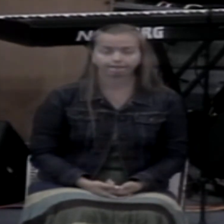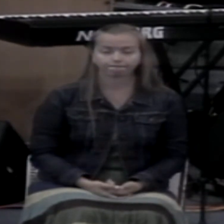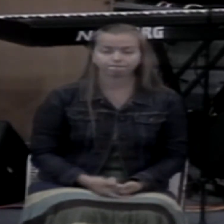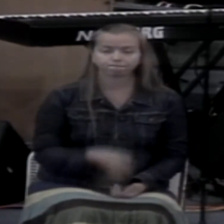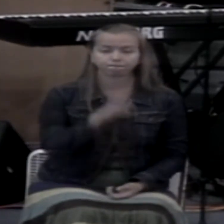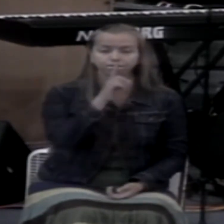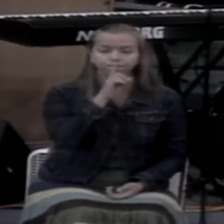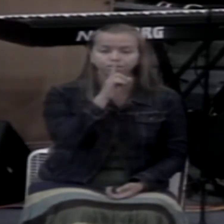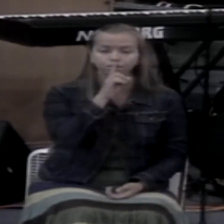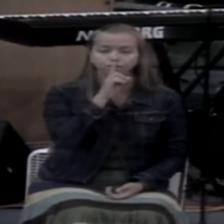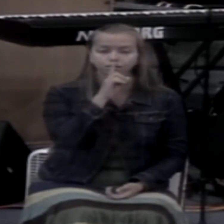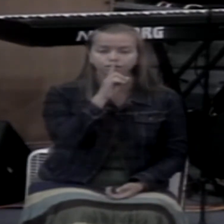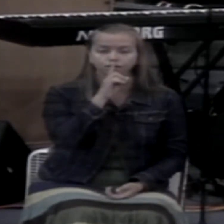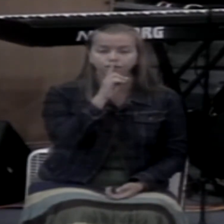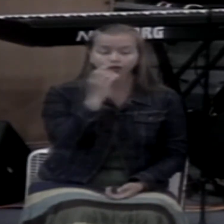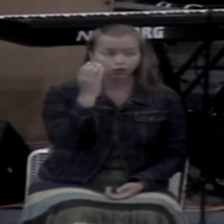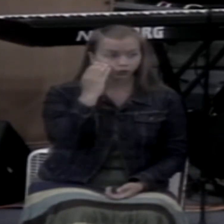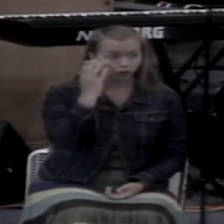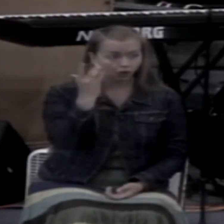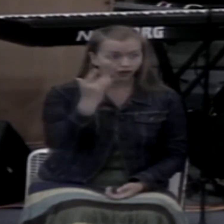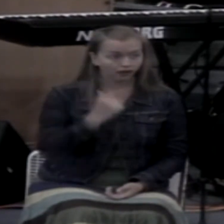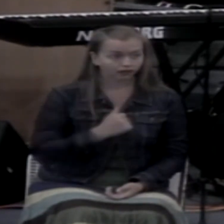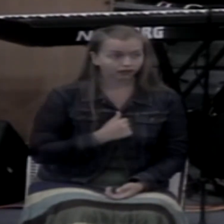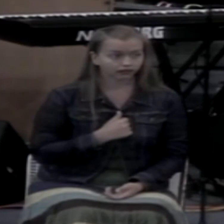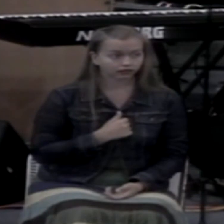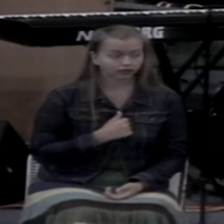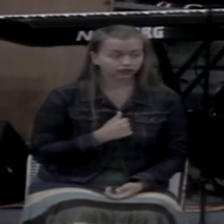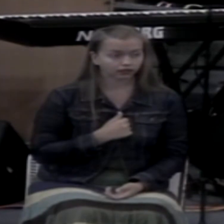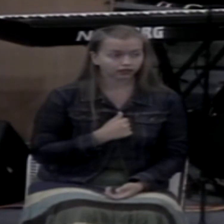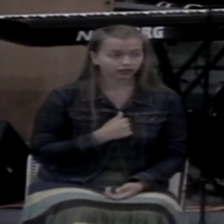Because the two witnesses had already spoken.